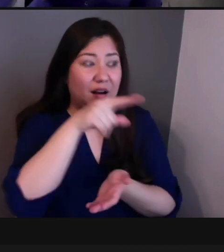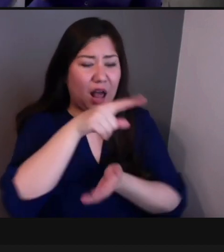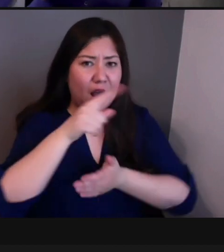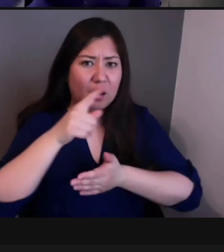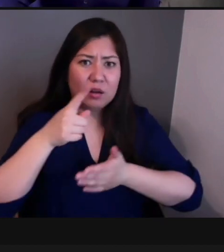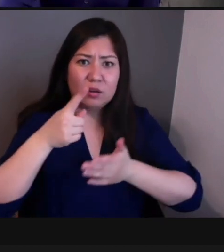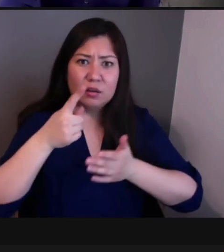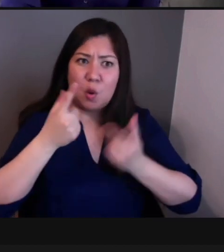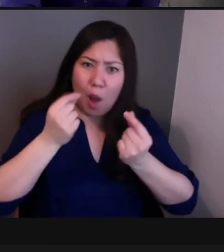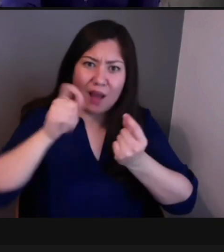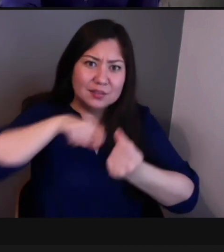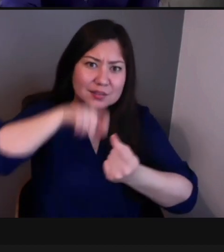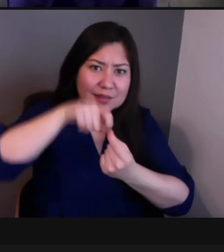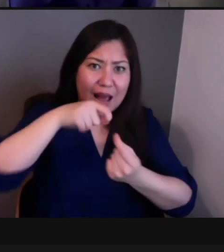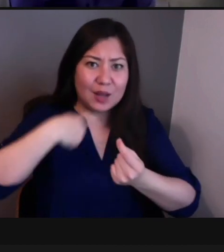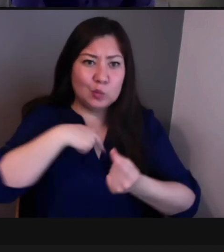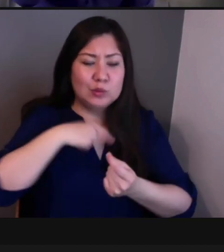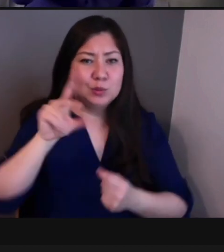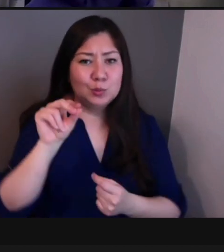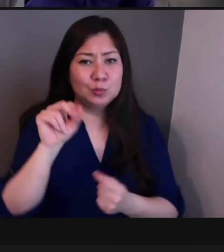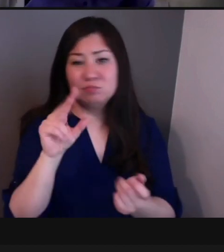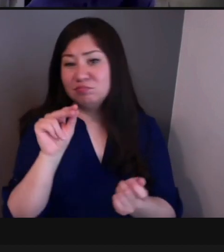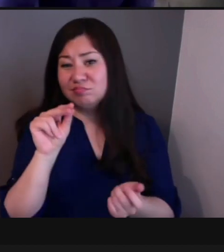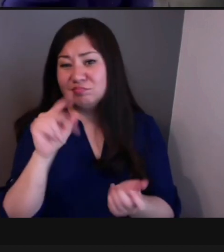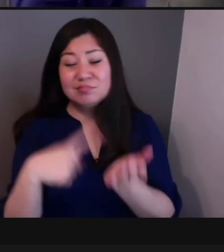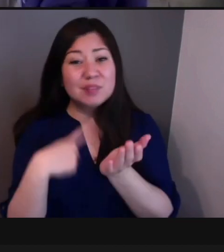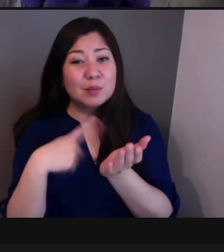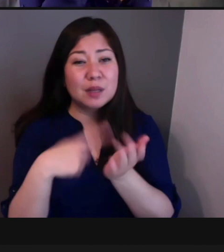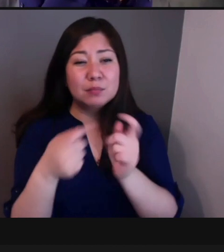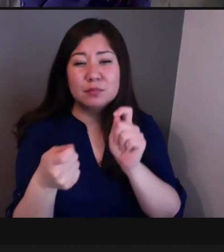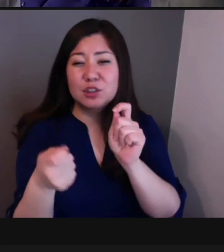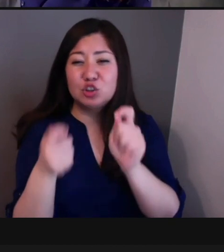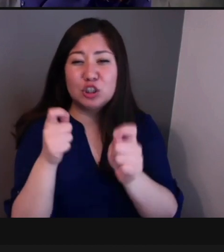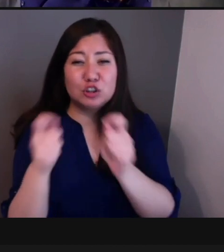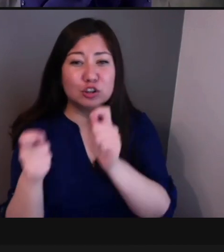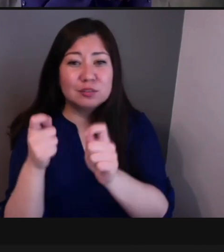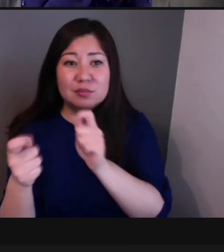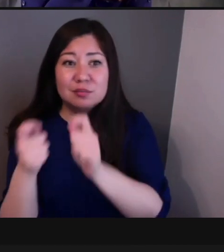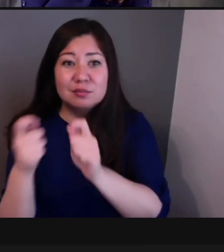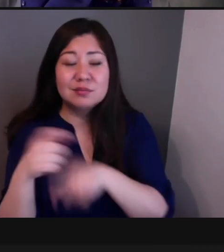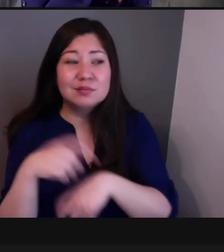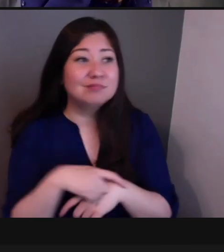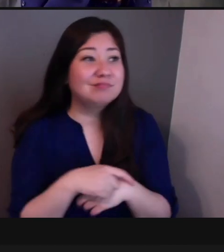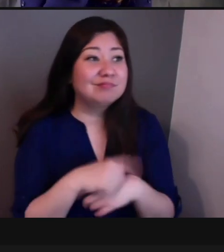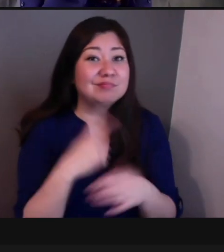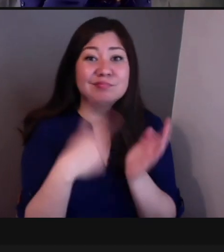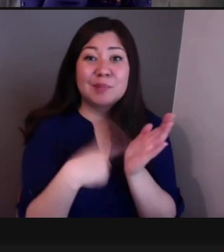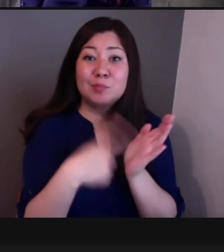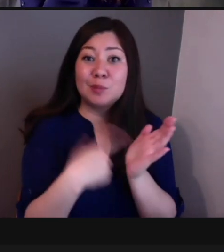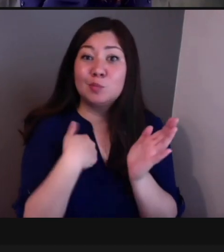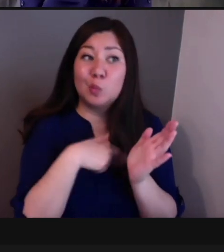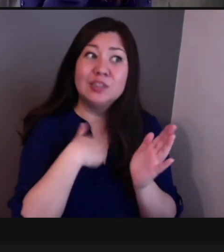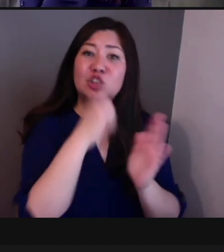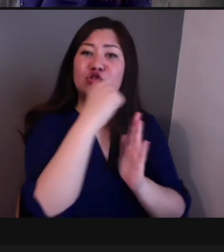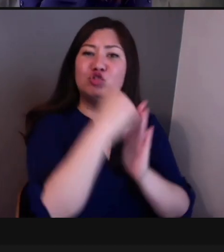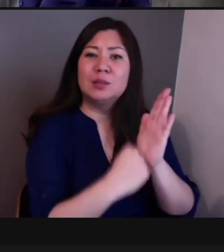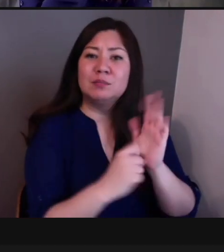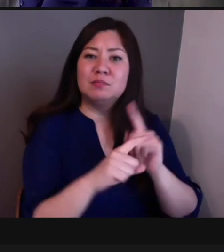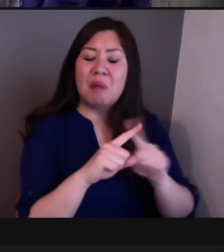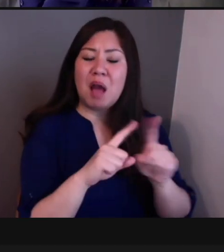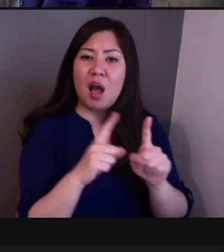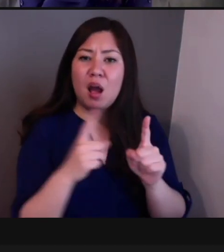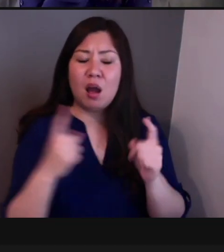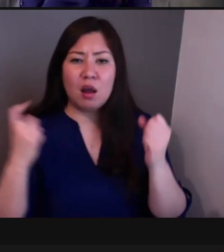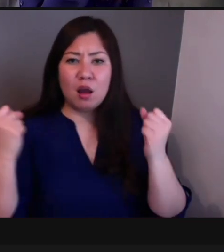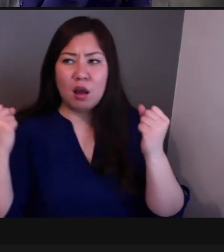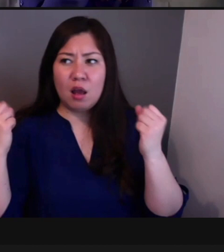gloss. We have limited time as we have lives and jobs and whatnot. So we're trying to think of the most